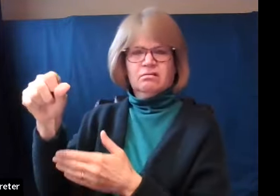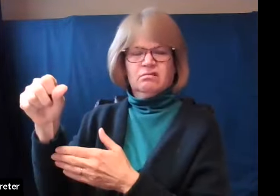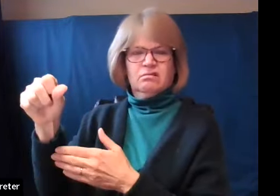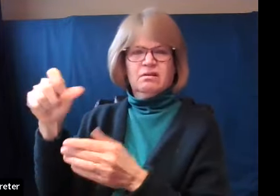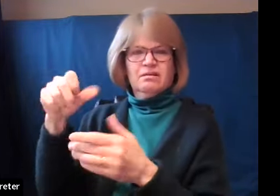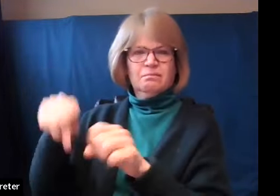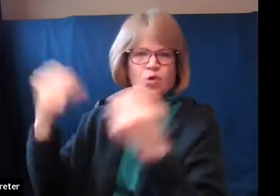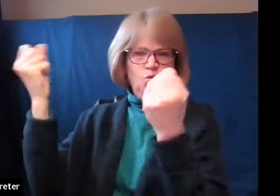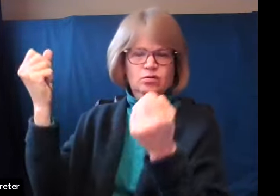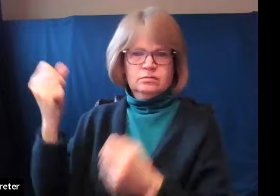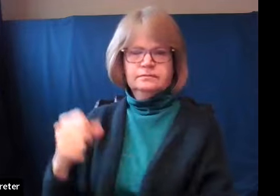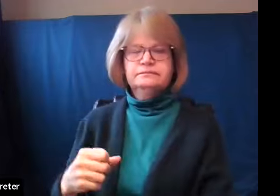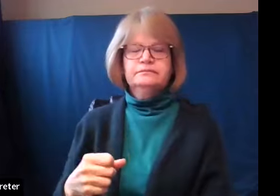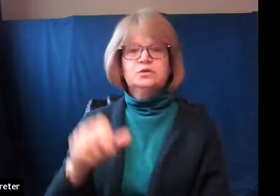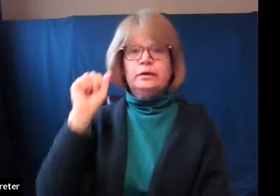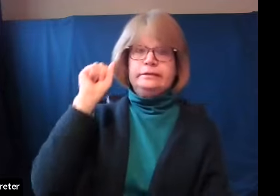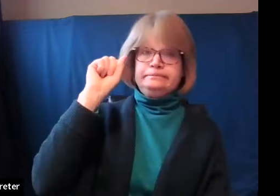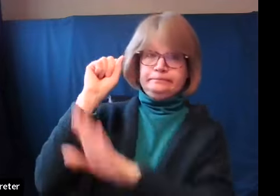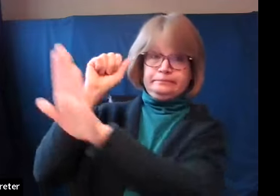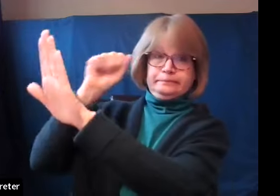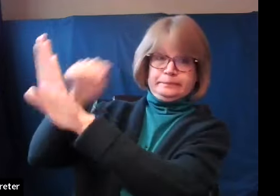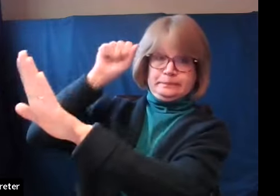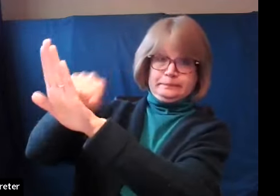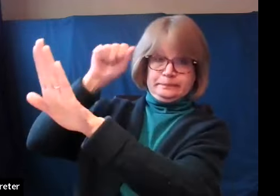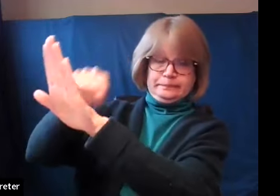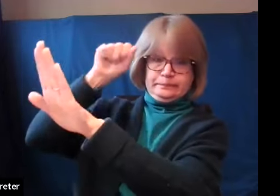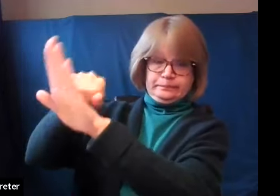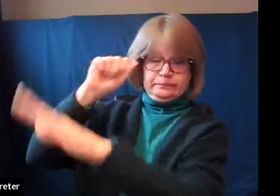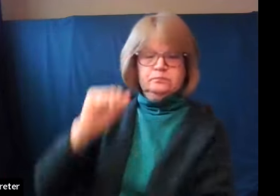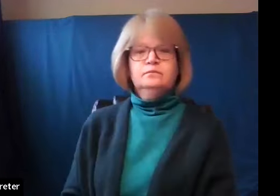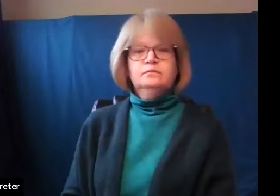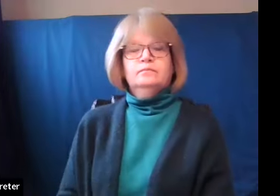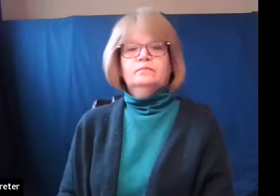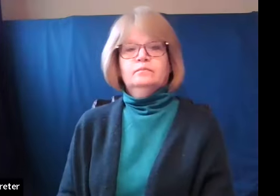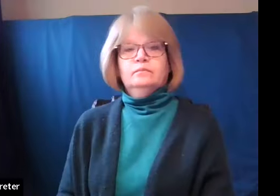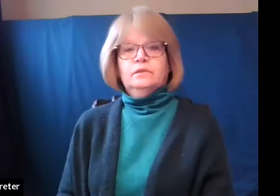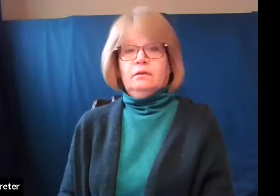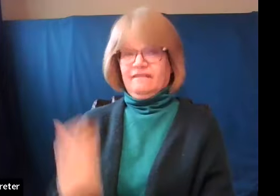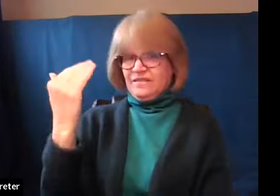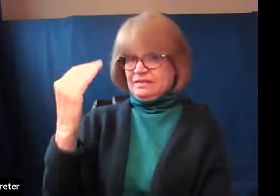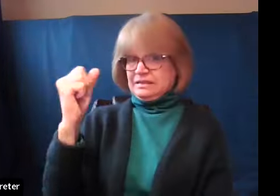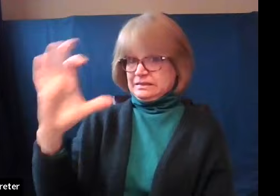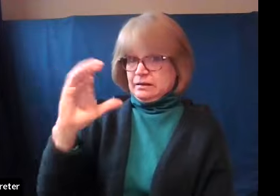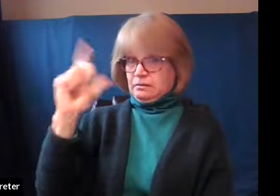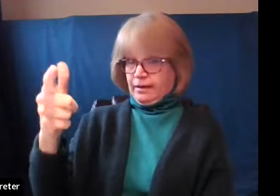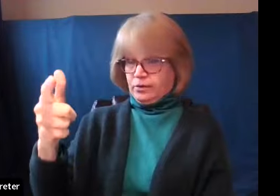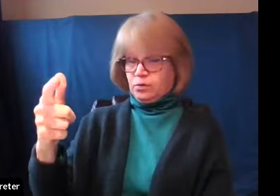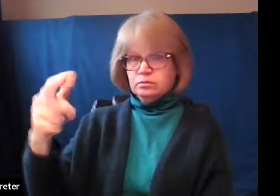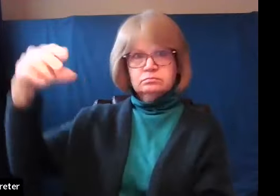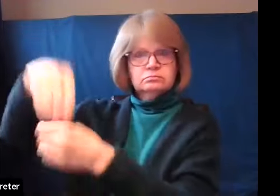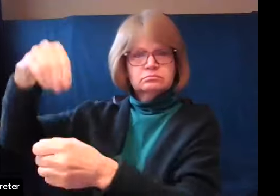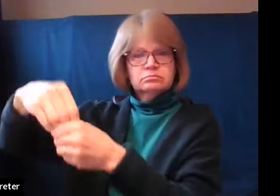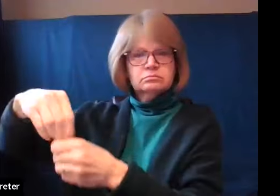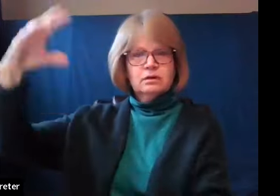order. He rapped on the tinny aluminum storm door. Not 15 seconds later, the